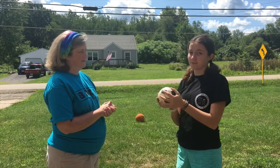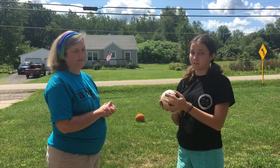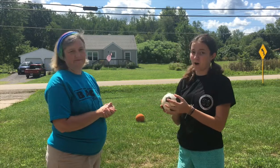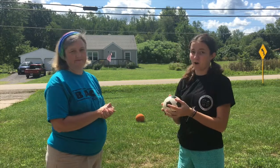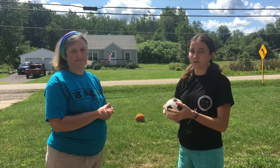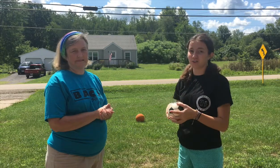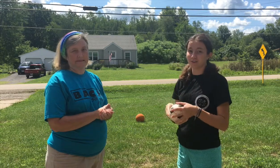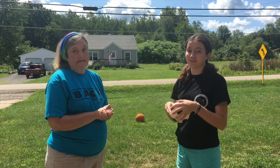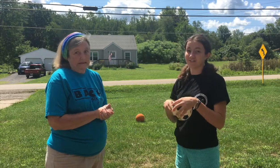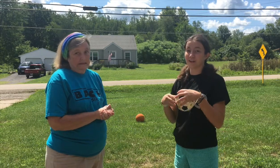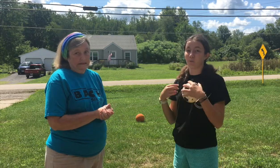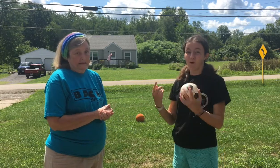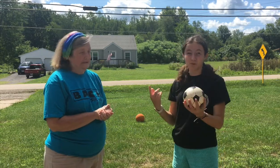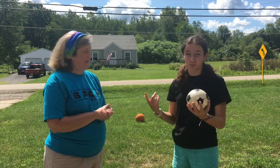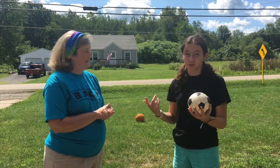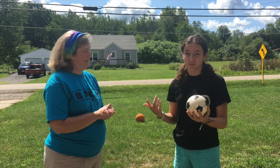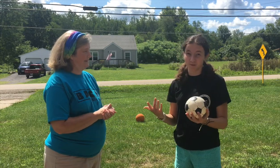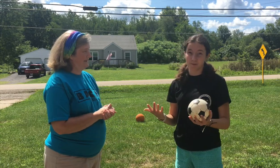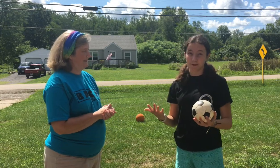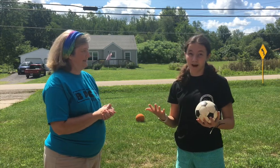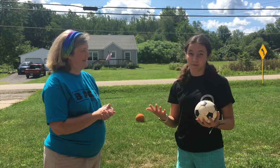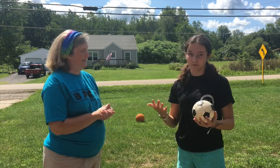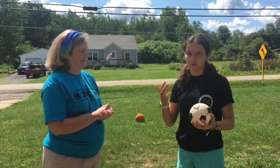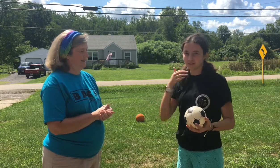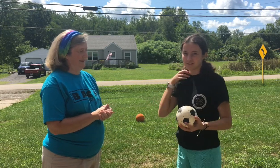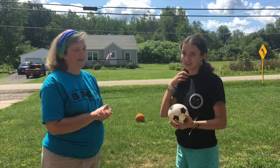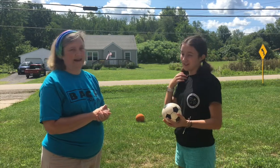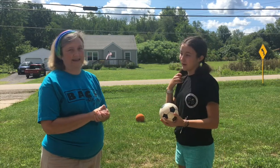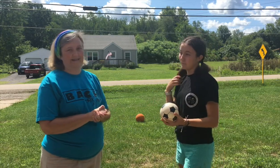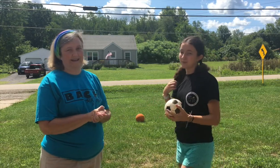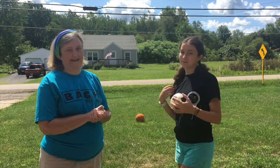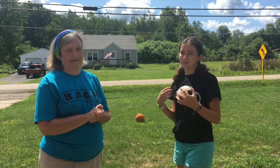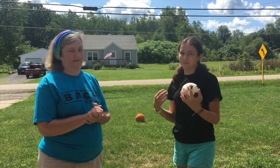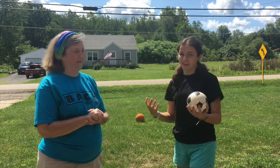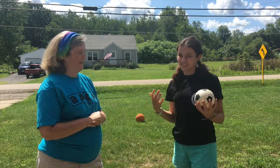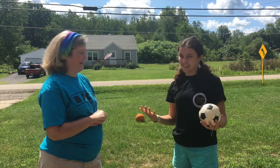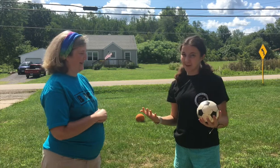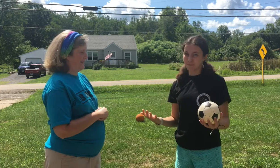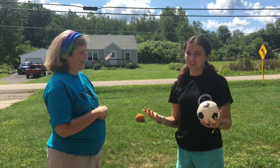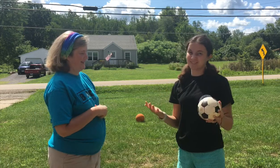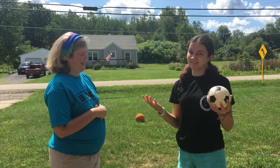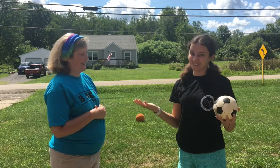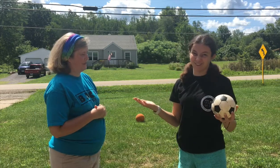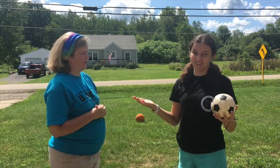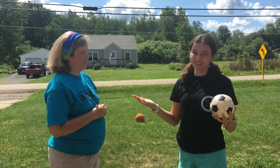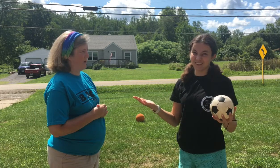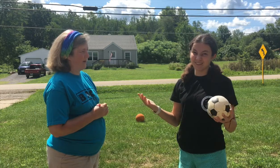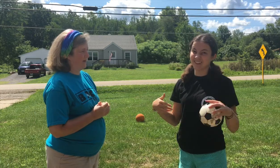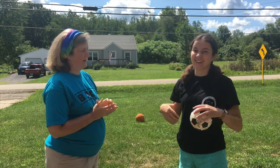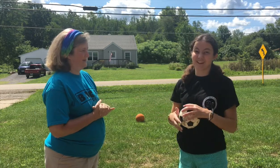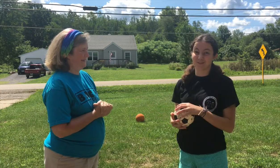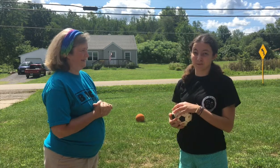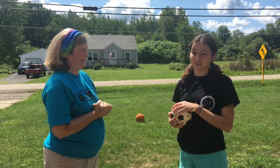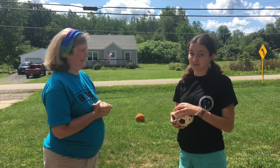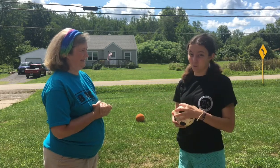the ball, you have to say one word from the Bible verse. Yikes, but I don't if know you mess if I'm up, catch you lose, ball. And the other person